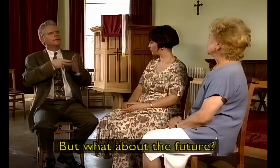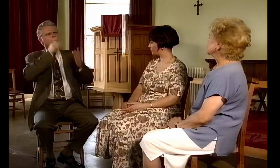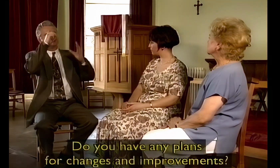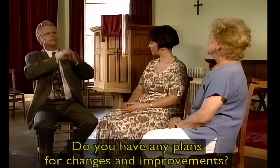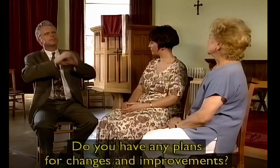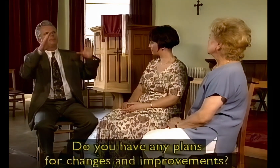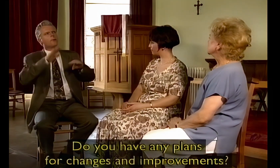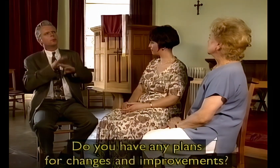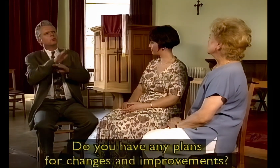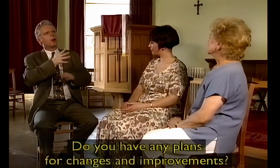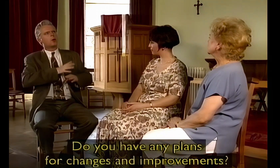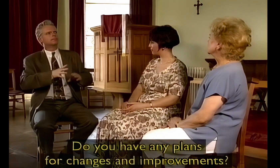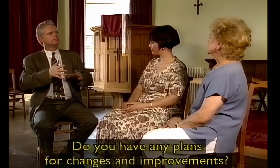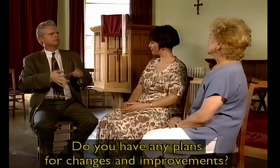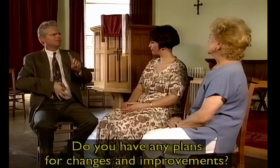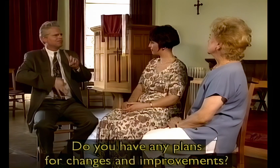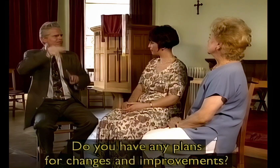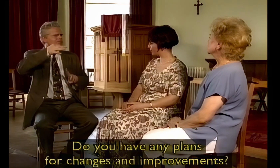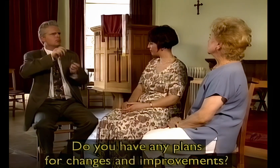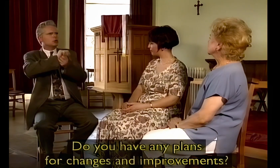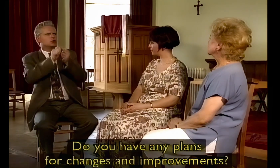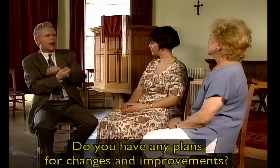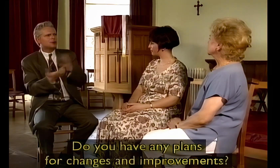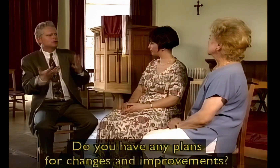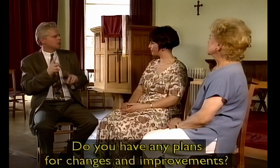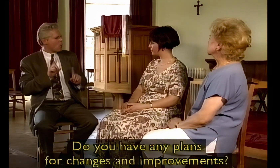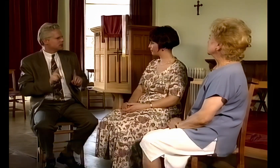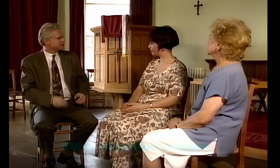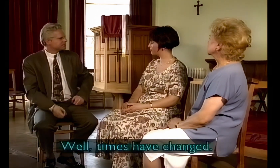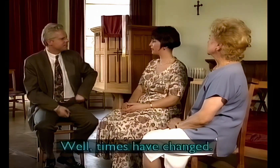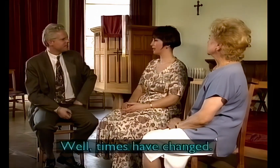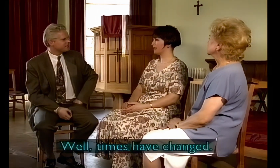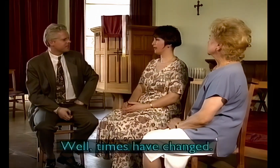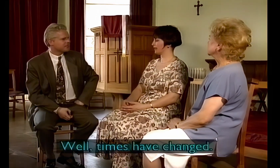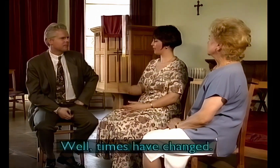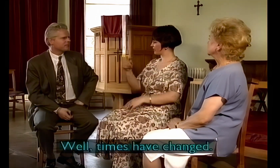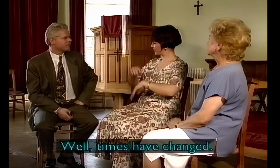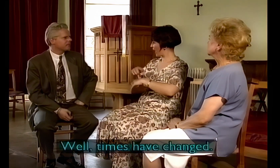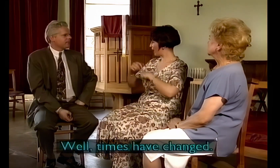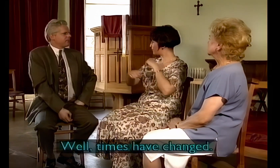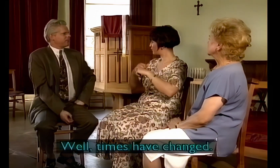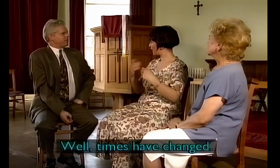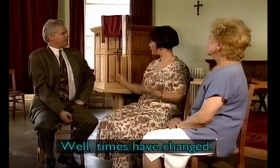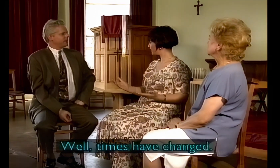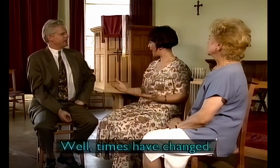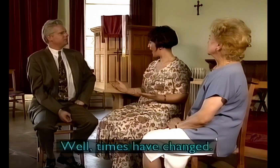future? Do you have any plans drawn up or ideas for changes and improvements? Well, times have